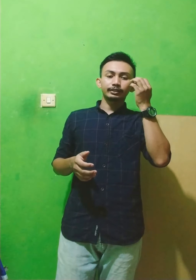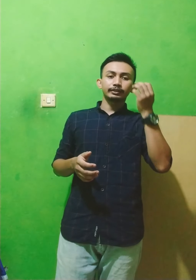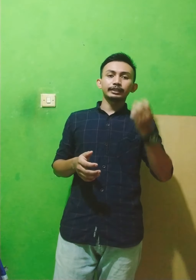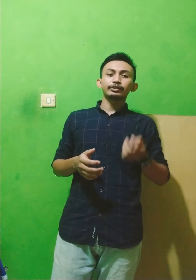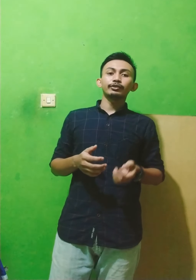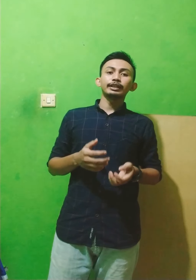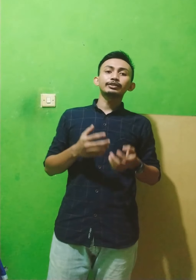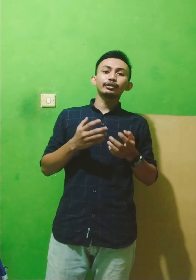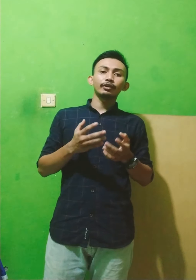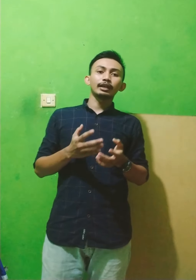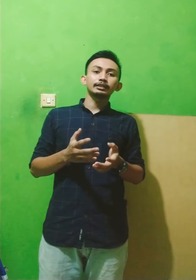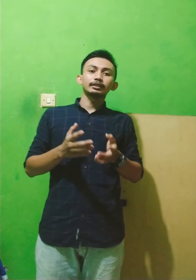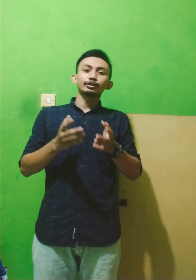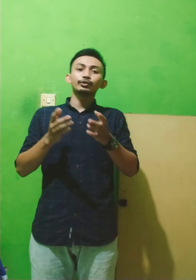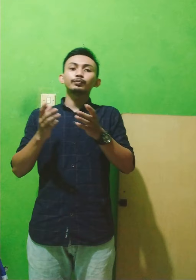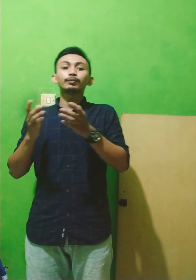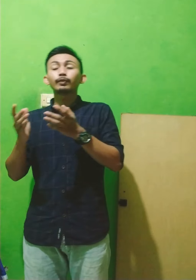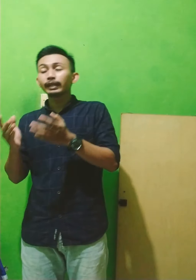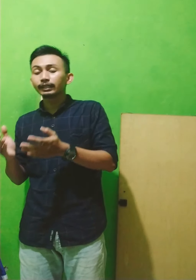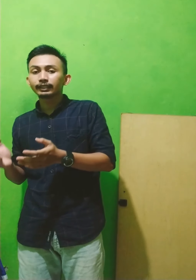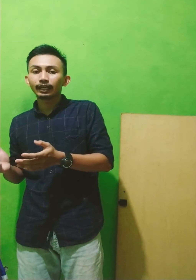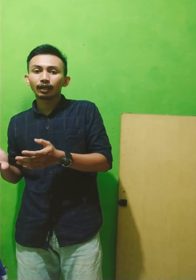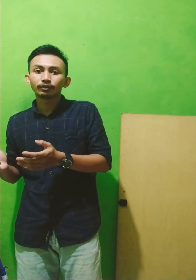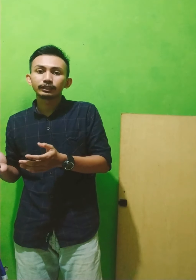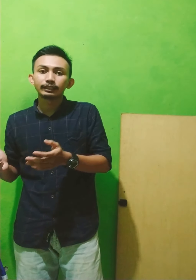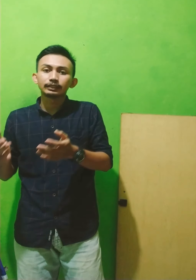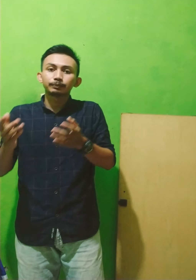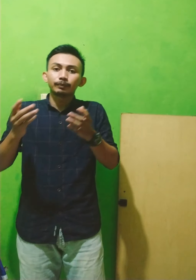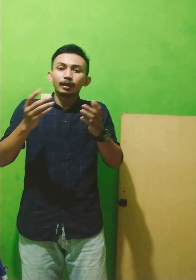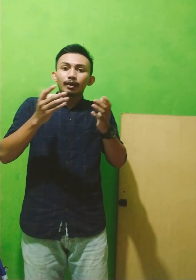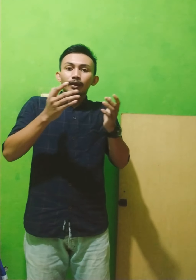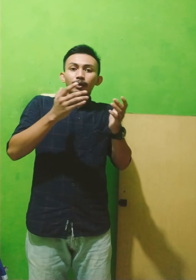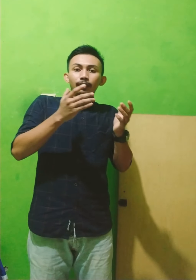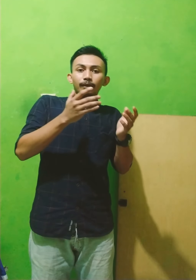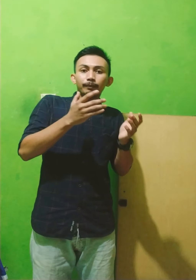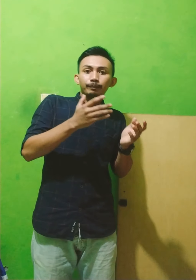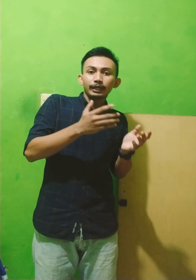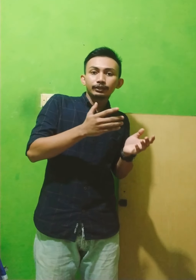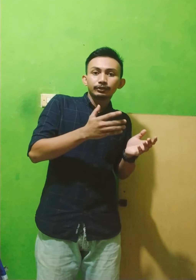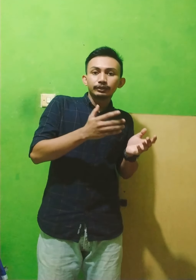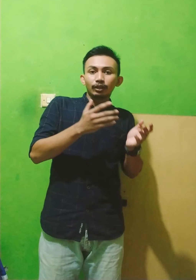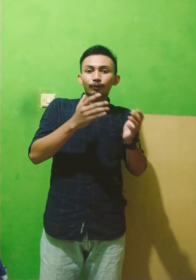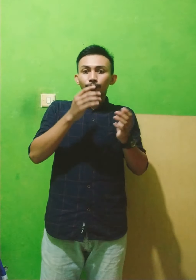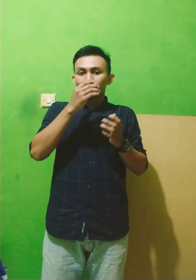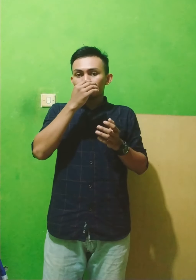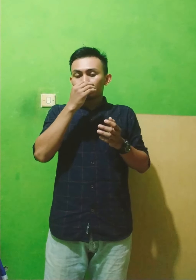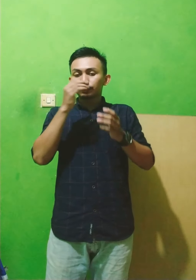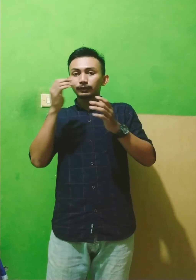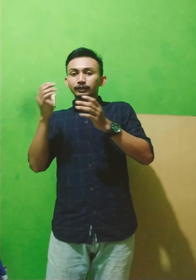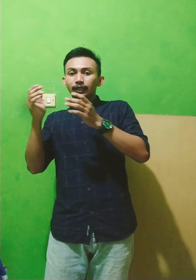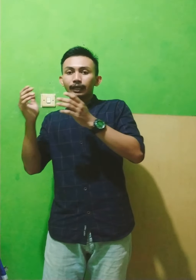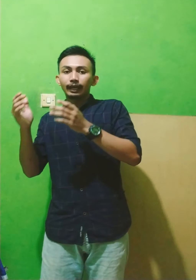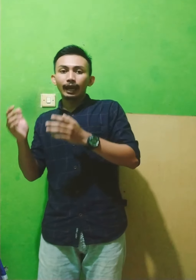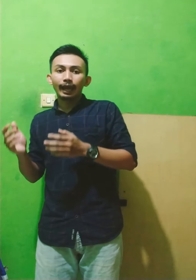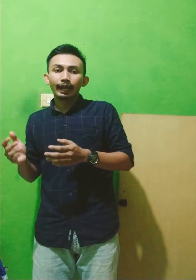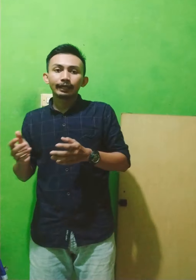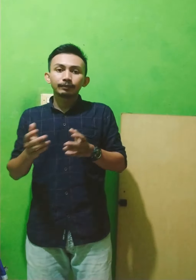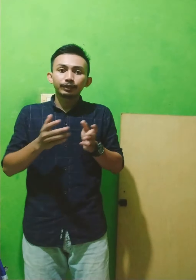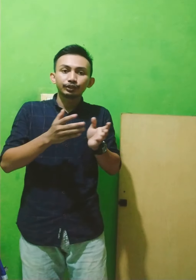By reiterating your introduction, you bring the audience back to the overall purpose and message